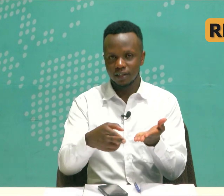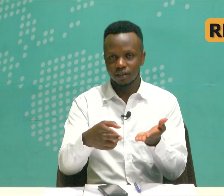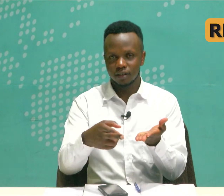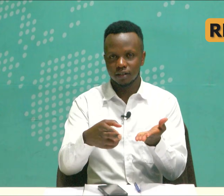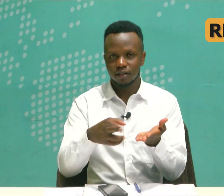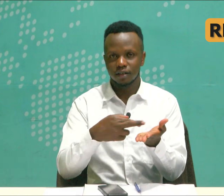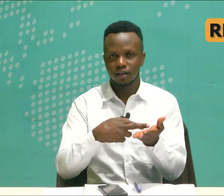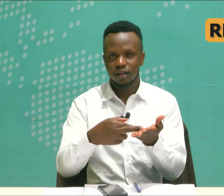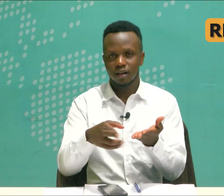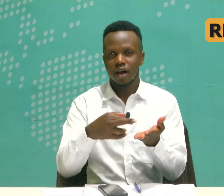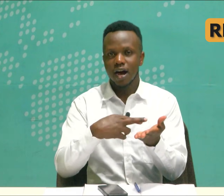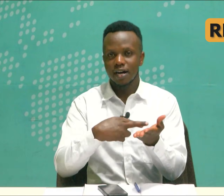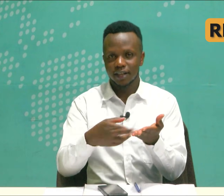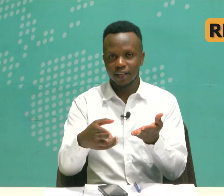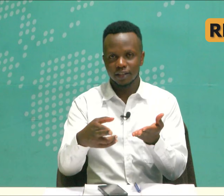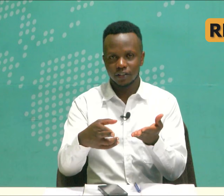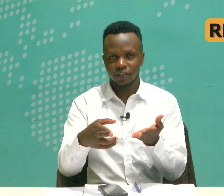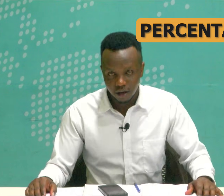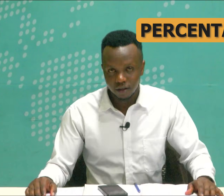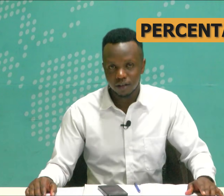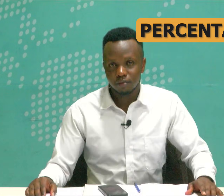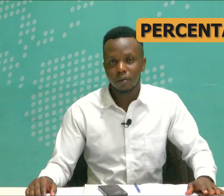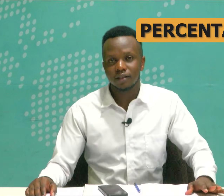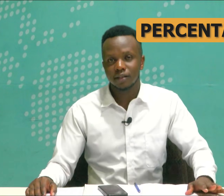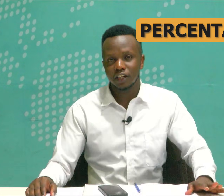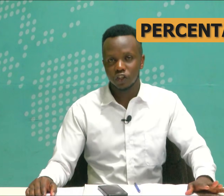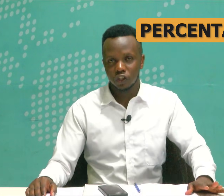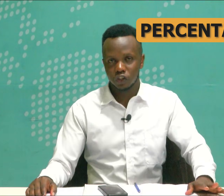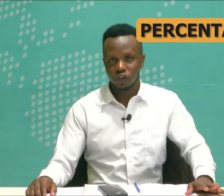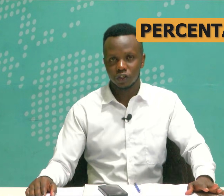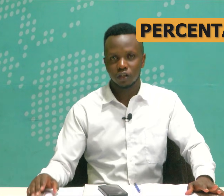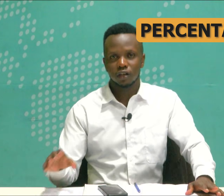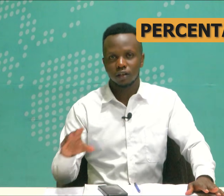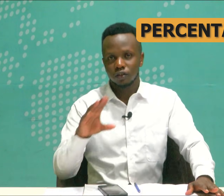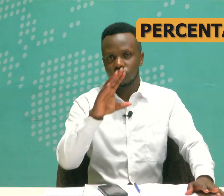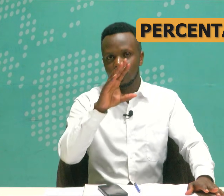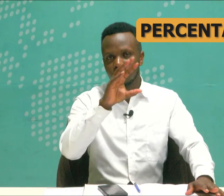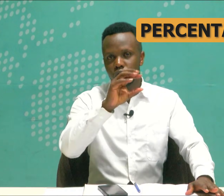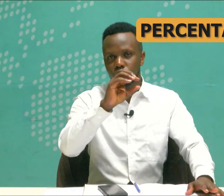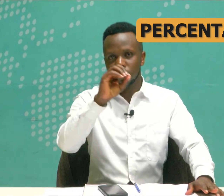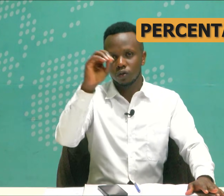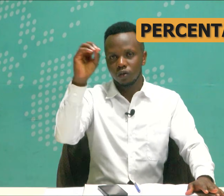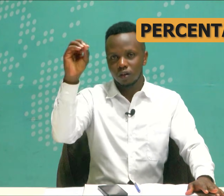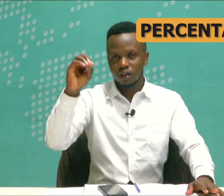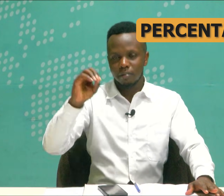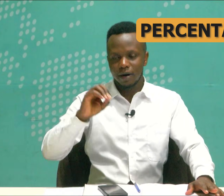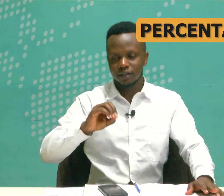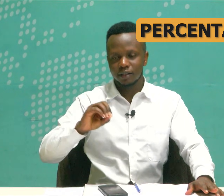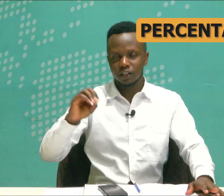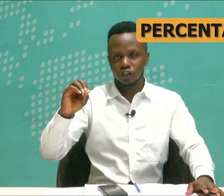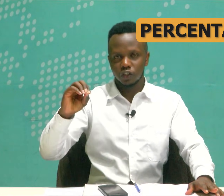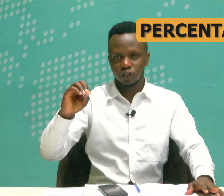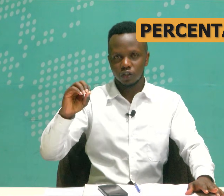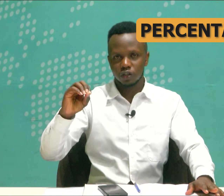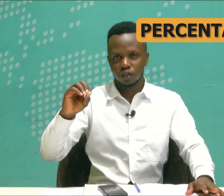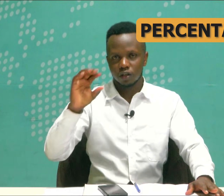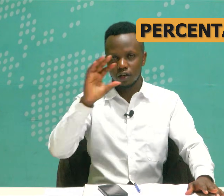Rent, rent. Then percentage, just draw the percentage,